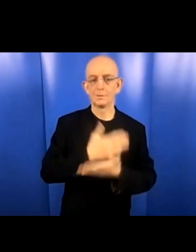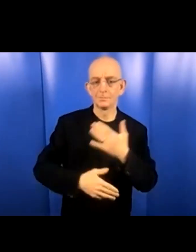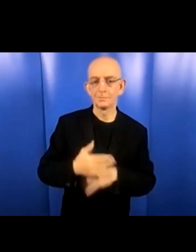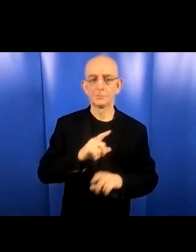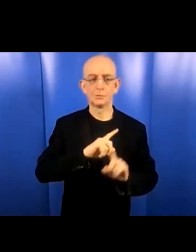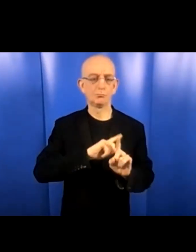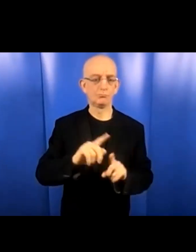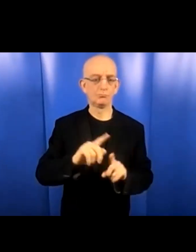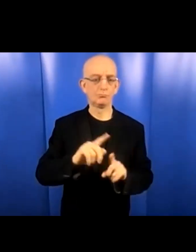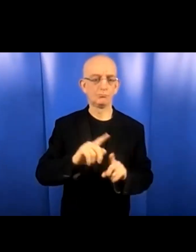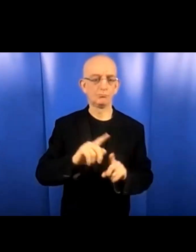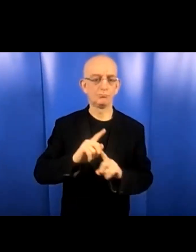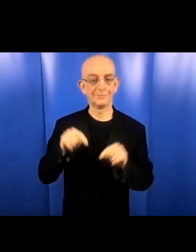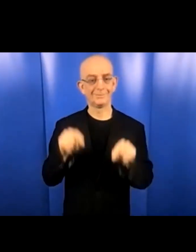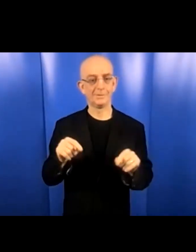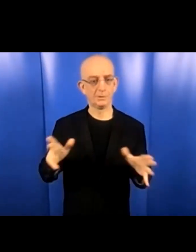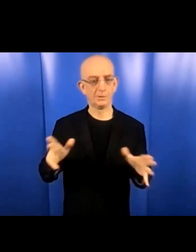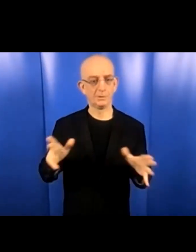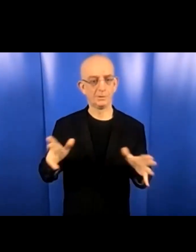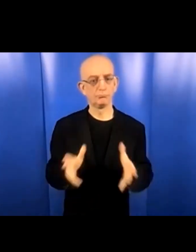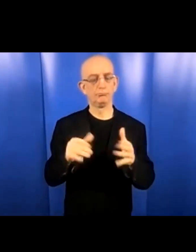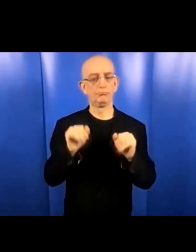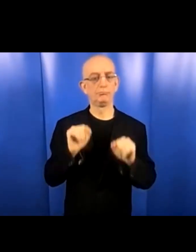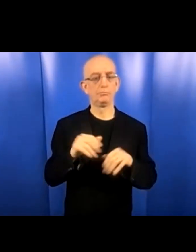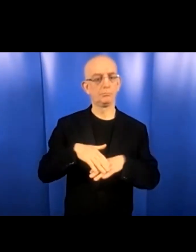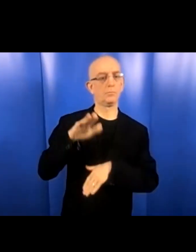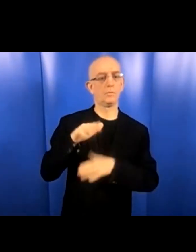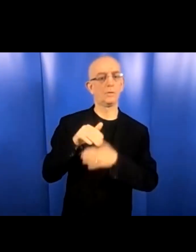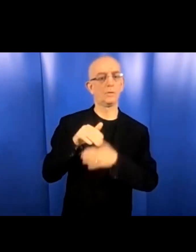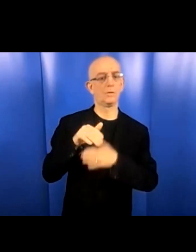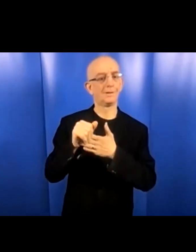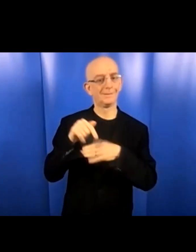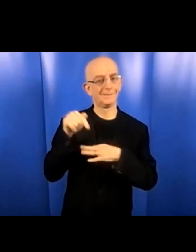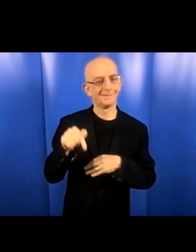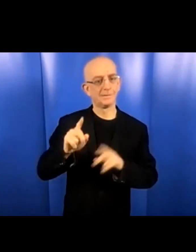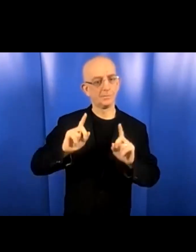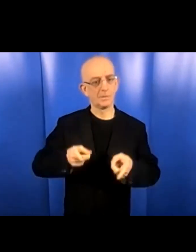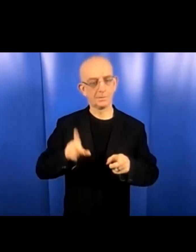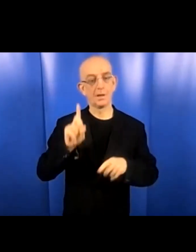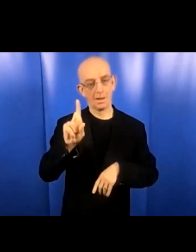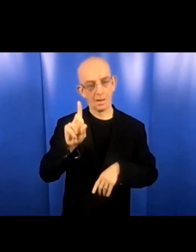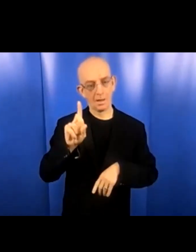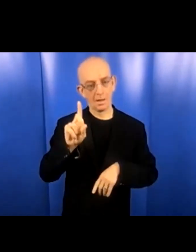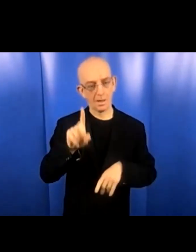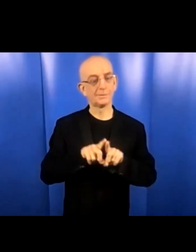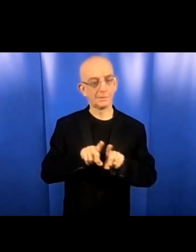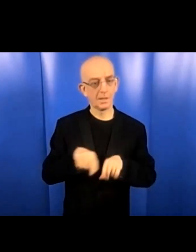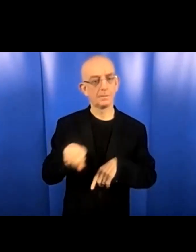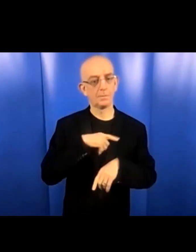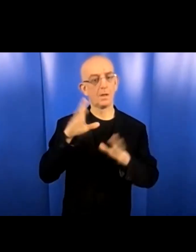their leadership is very much crucial. But at the same time, I would also just want to highlight that young